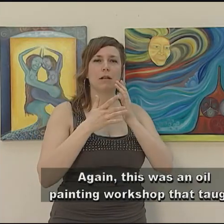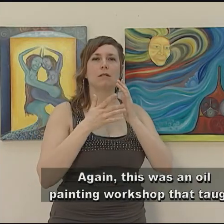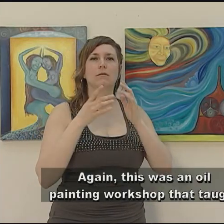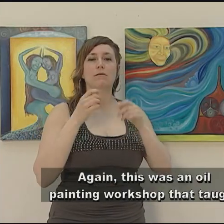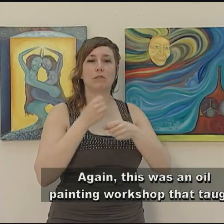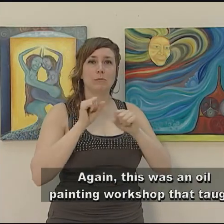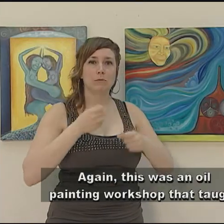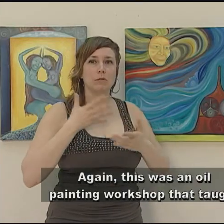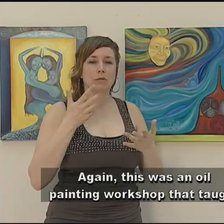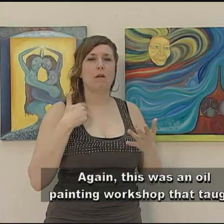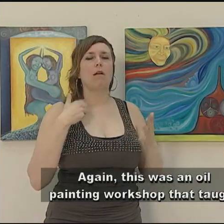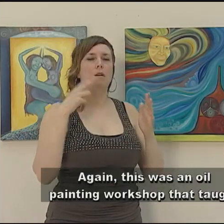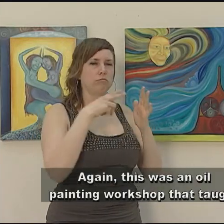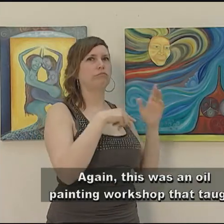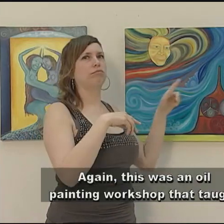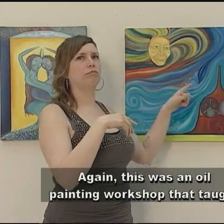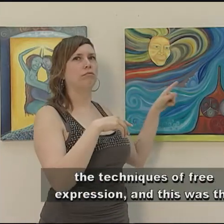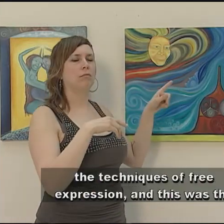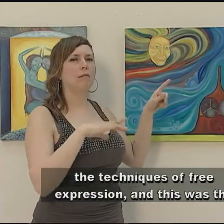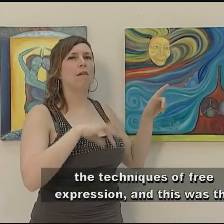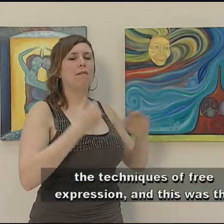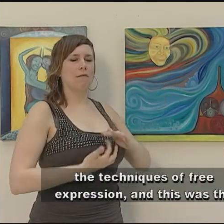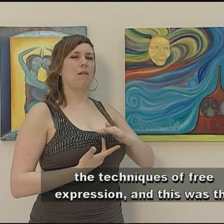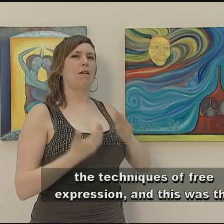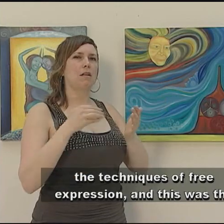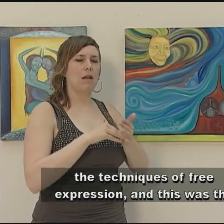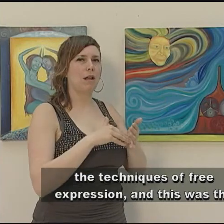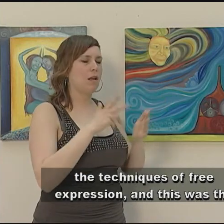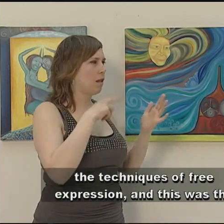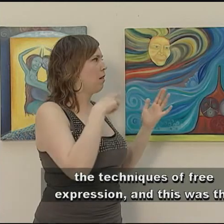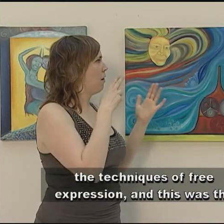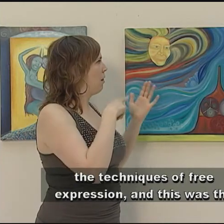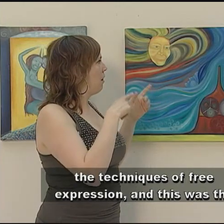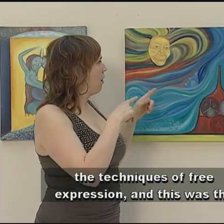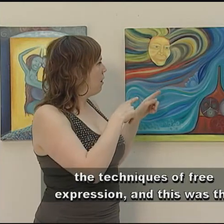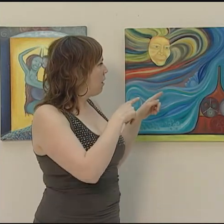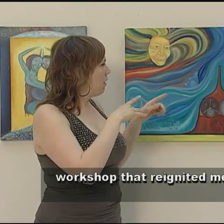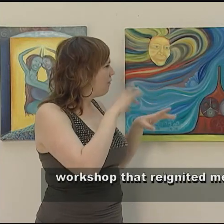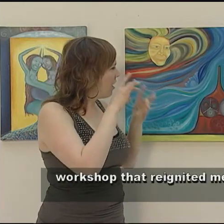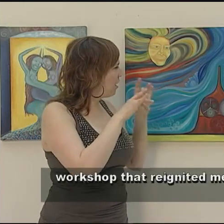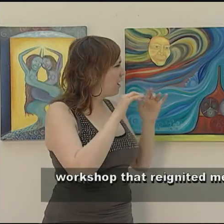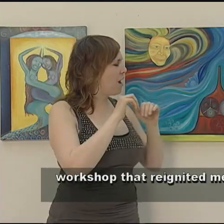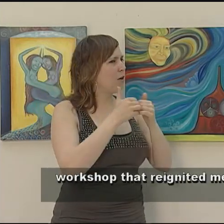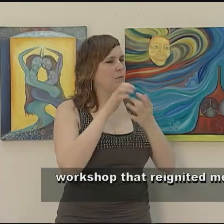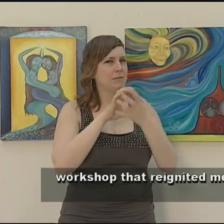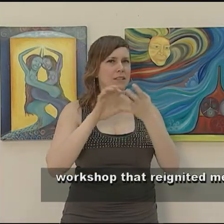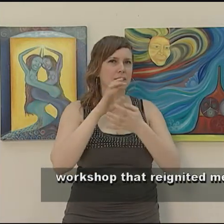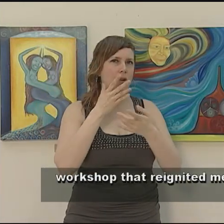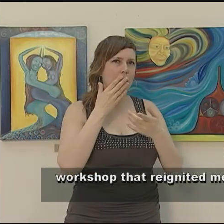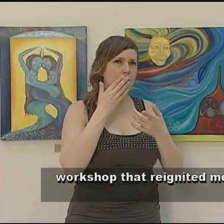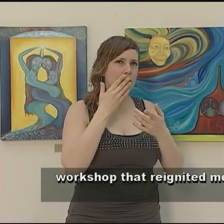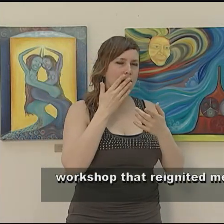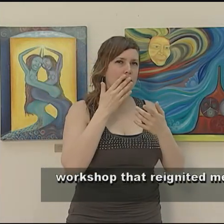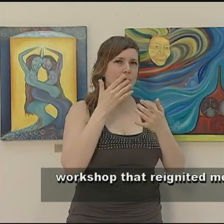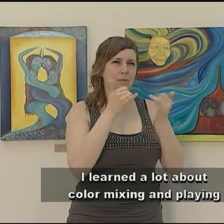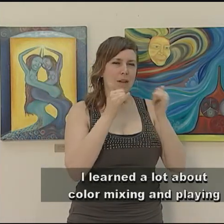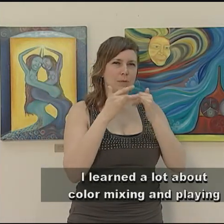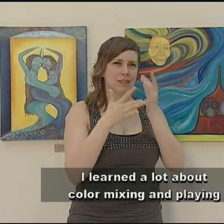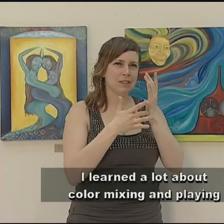Again, this was an oil painting workshop that taught the techniques of free expression, and this was the workshop that reignited me. I learned a